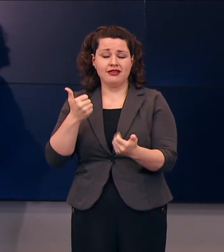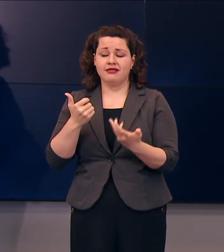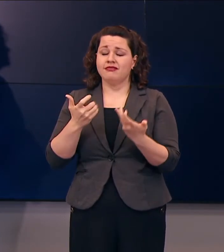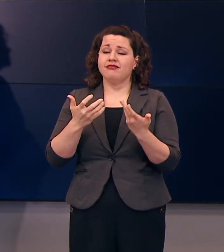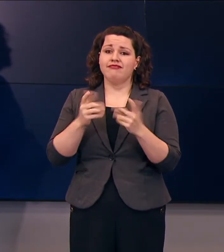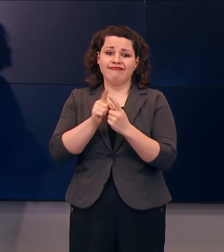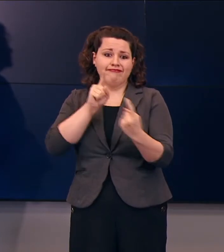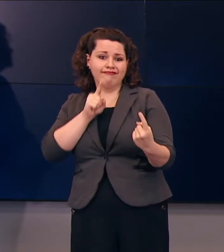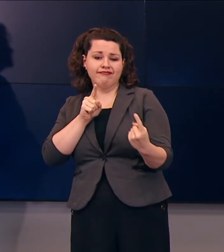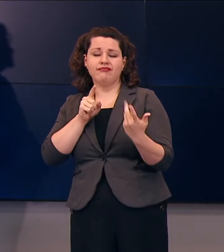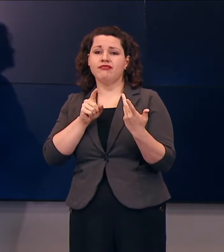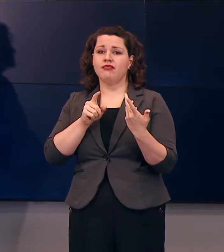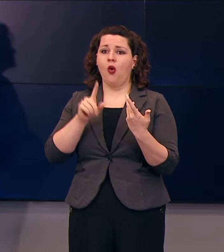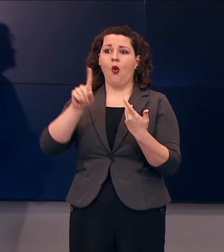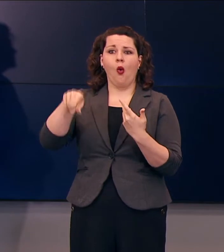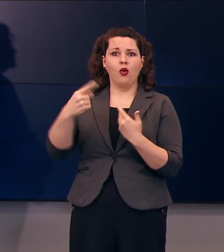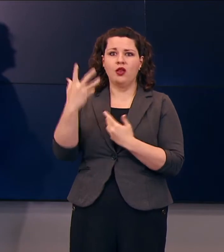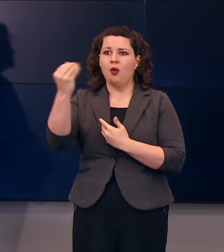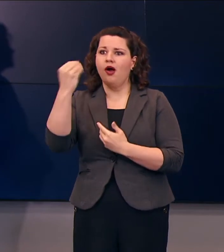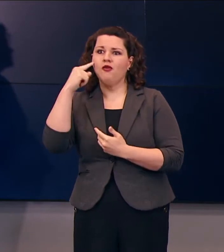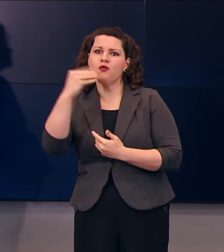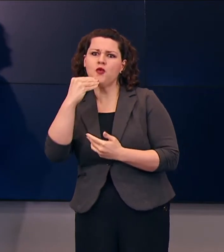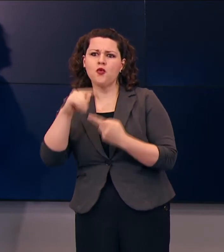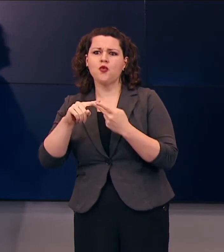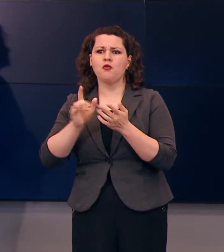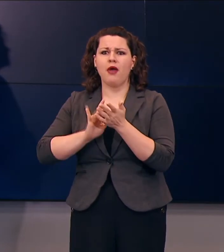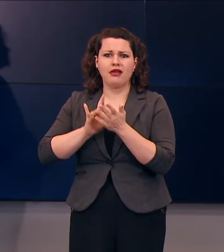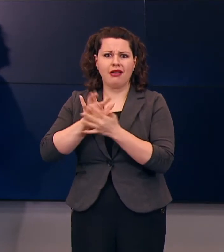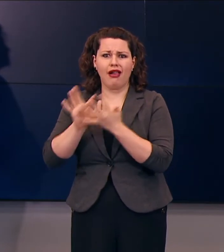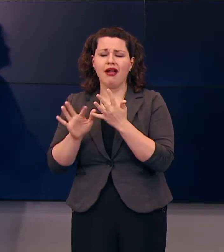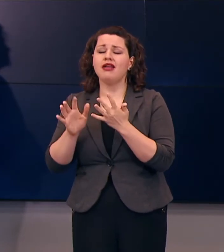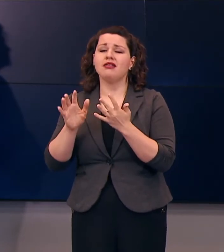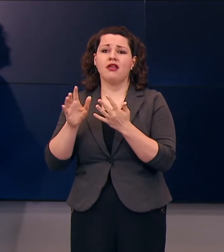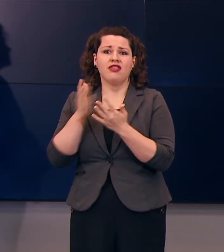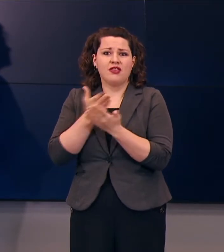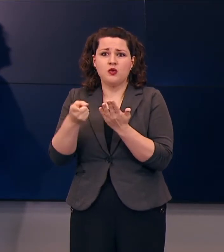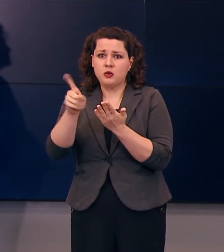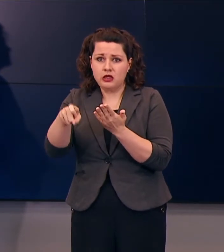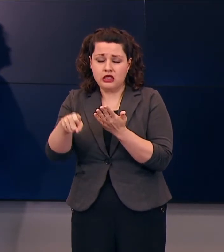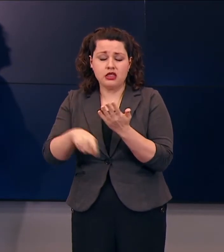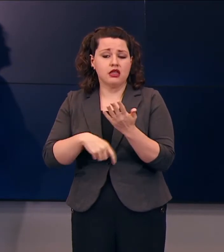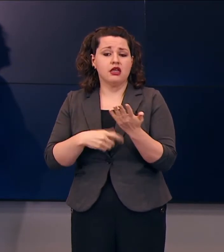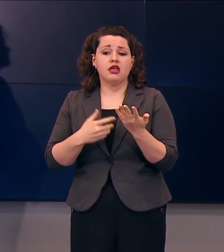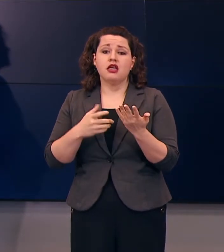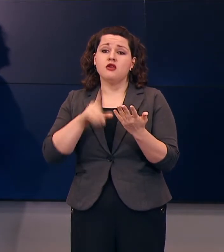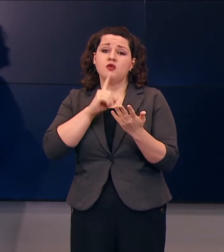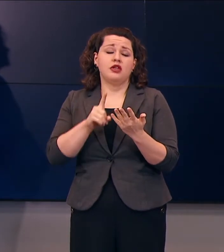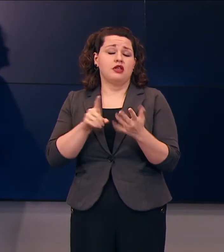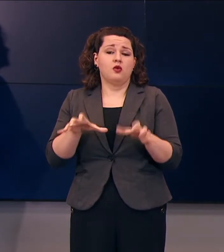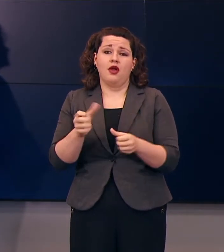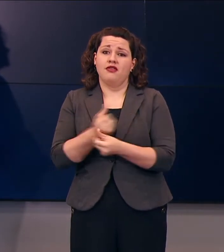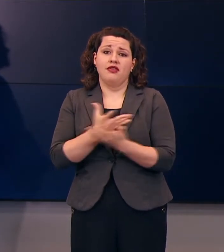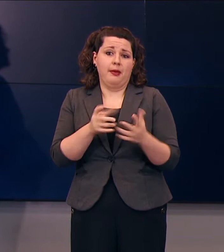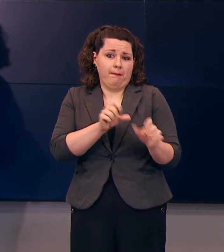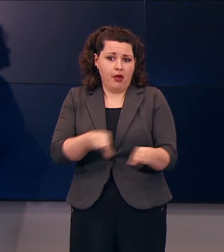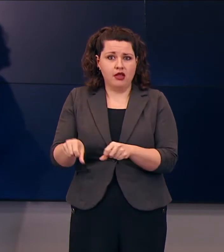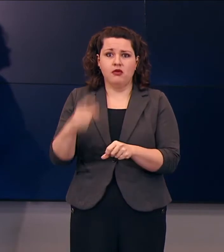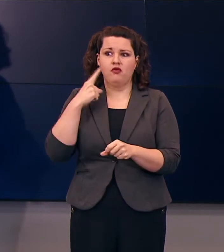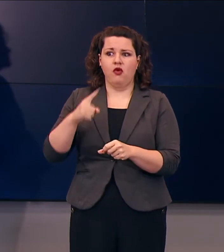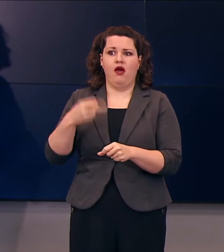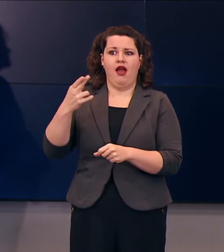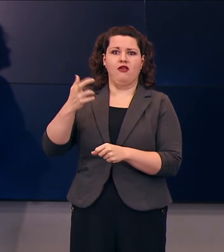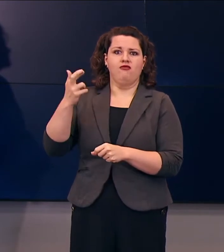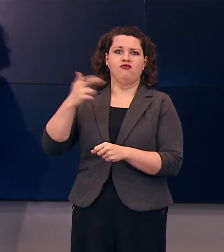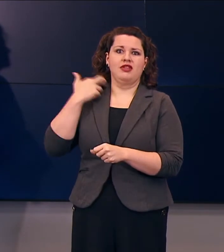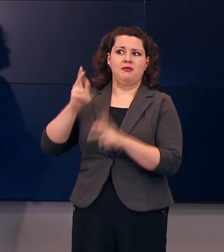trips to just essential services, essential trips, and really doing everything that we can to protect our most vulnerable